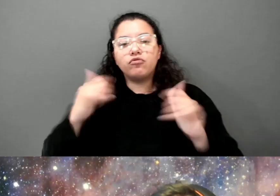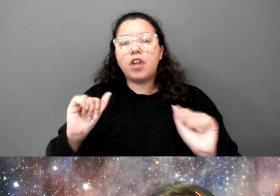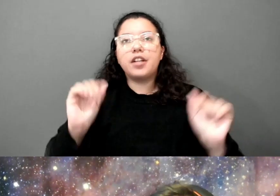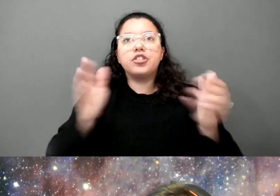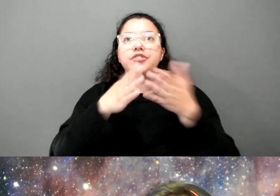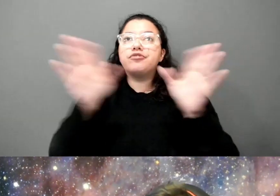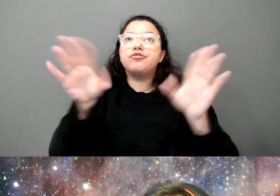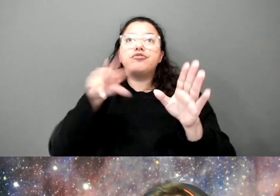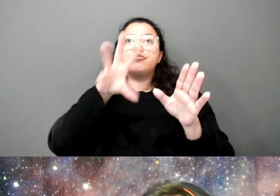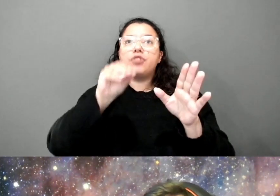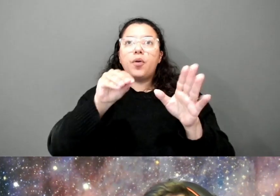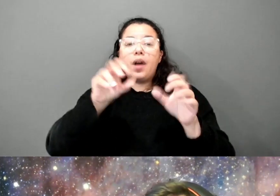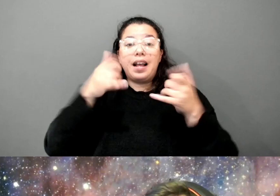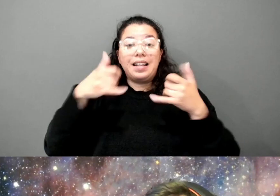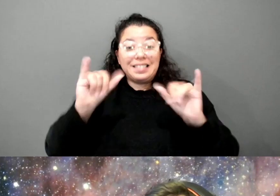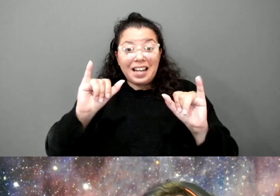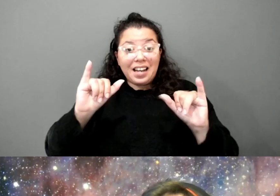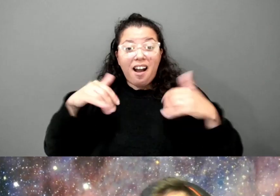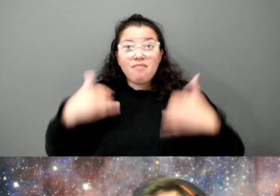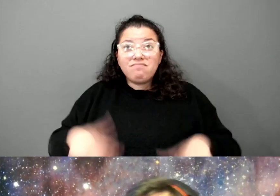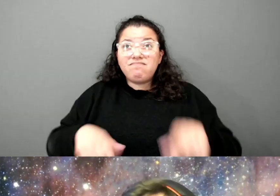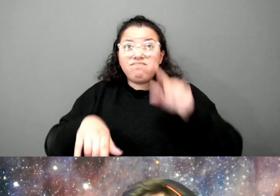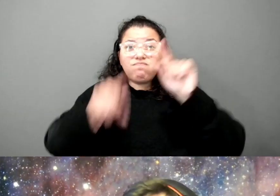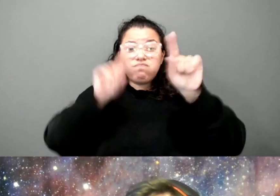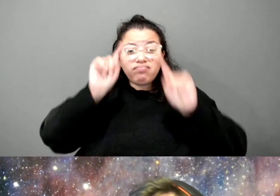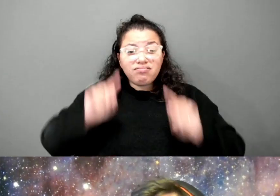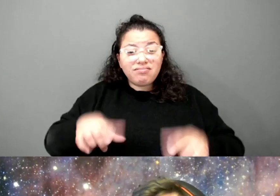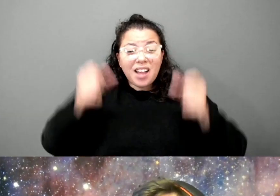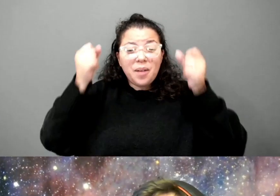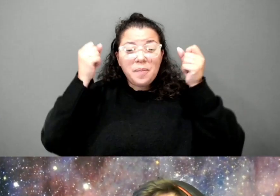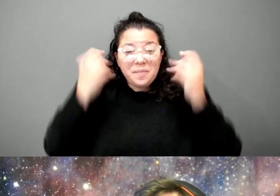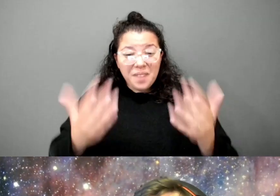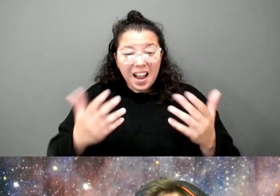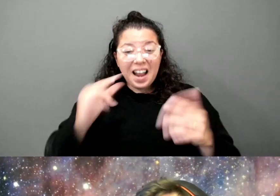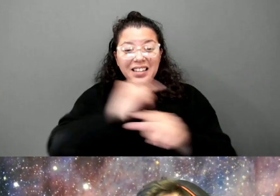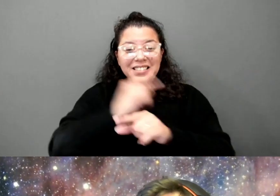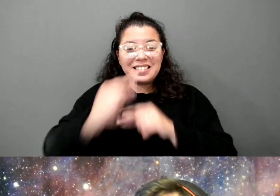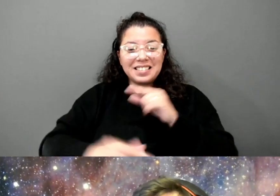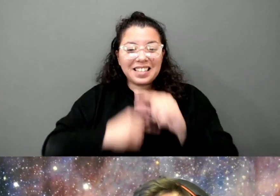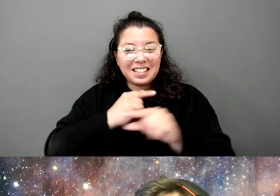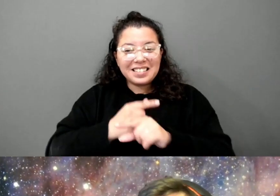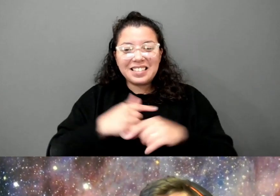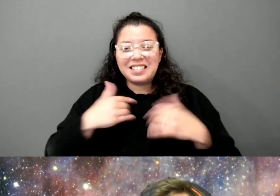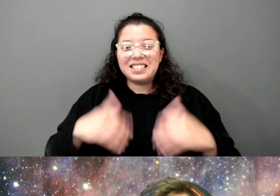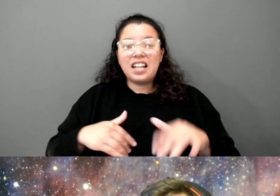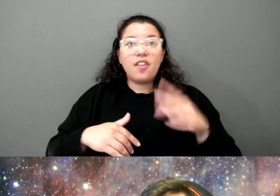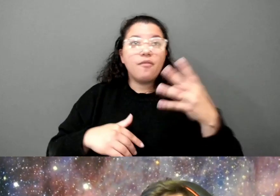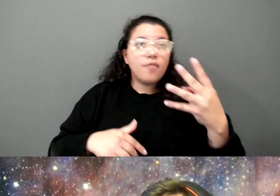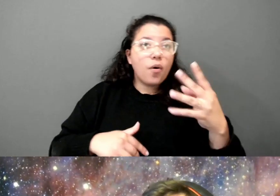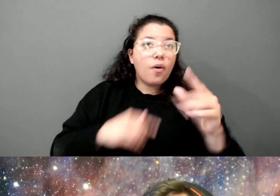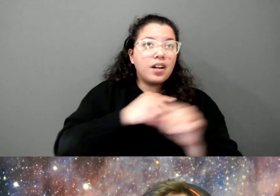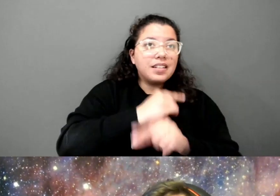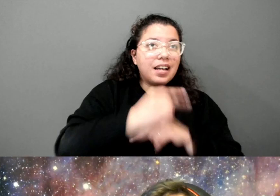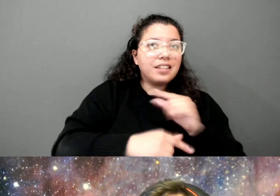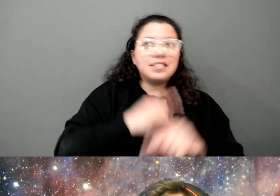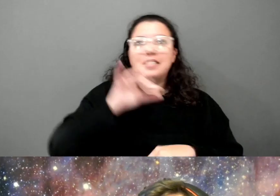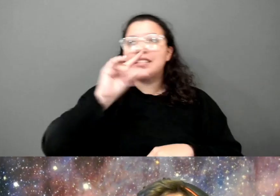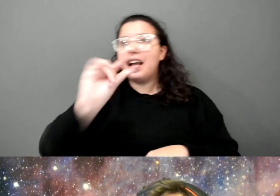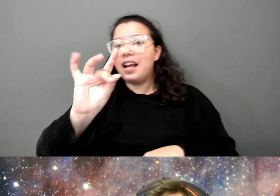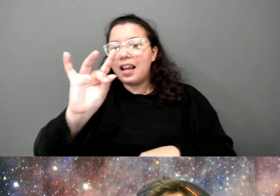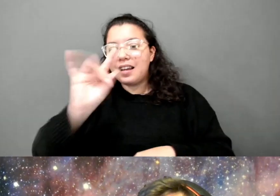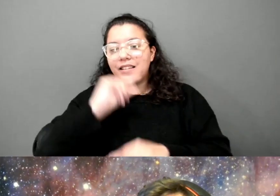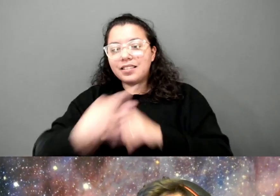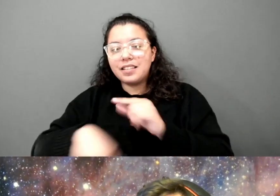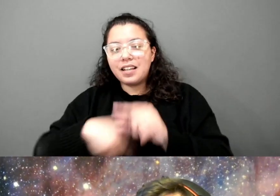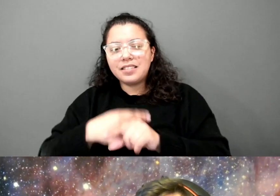pop out. There's a redshift 4 galaxy. There's a redshift 8 galaxy. They're just dropping out in such incredible numbers that I